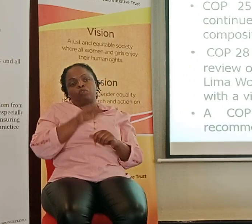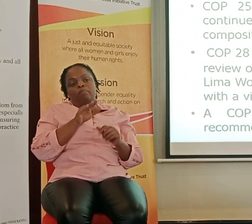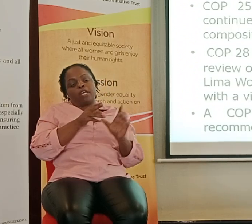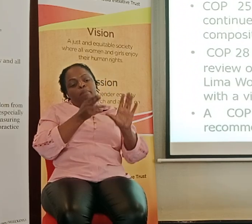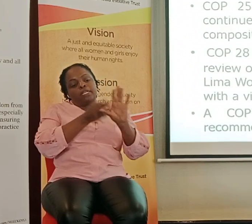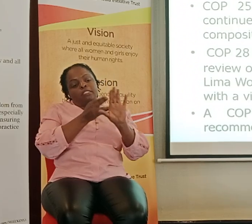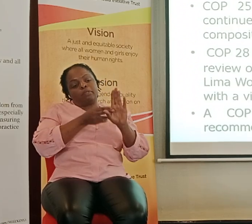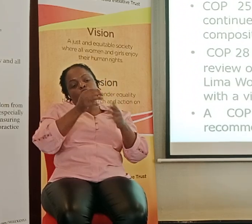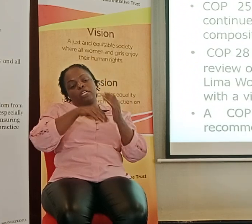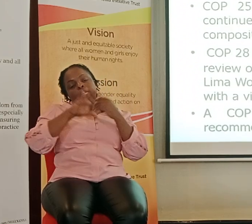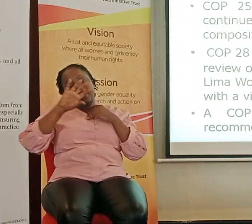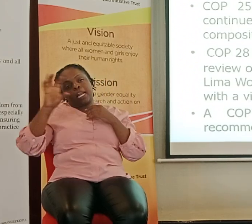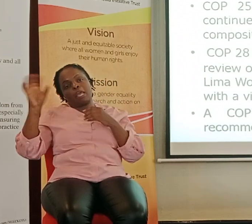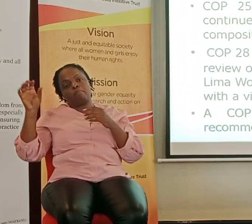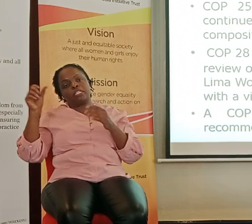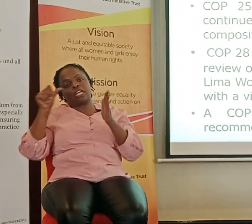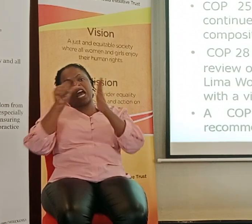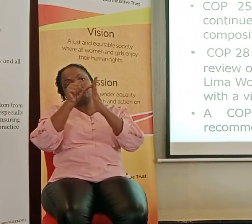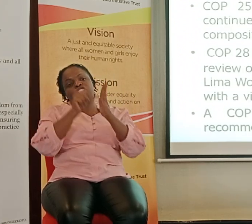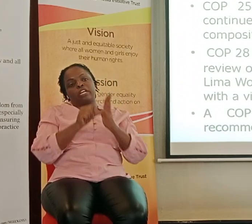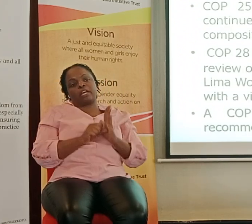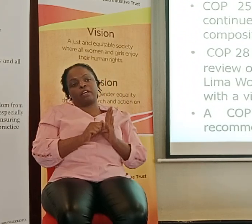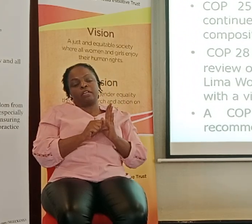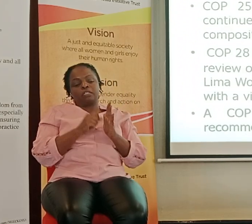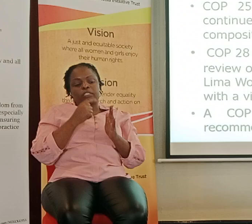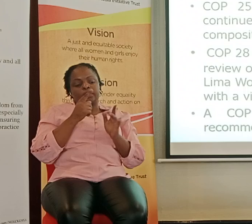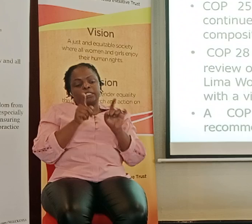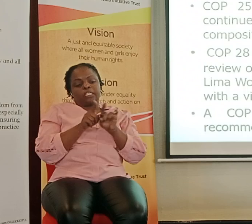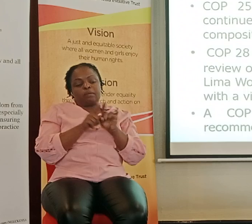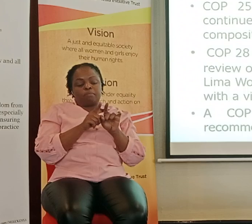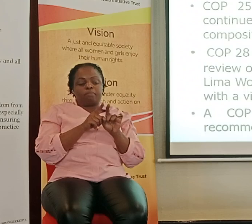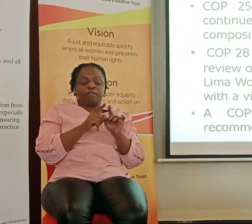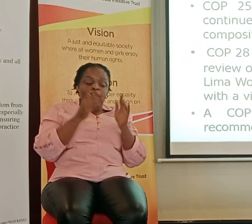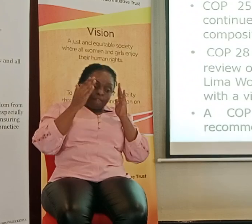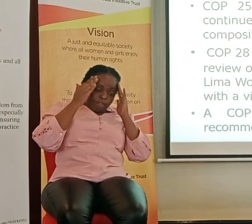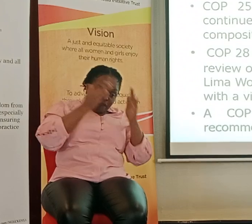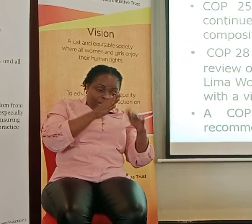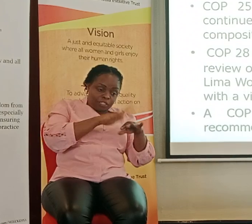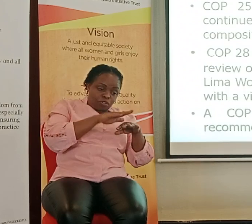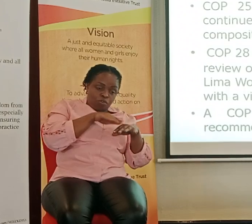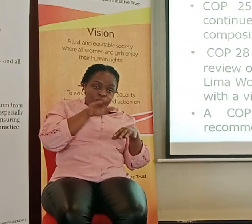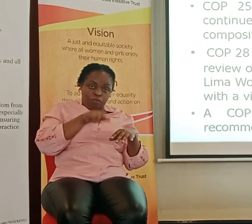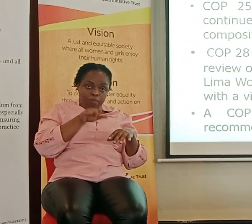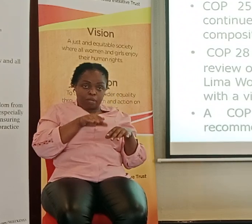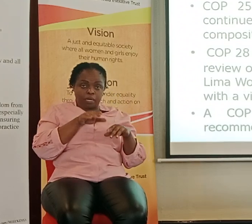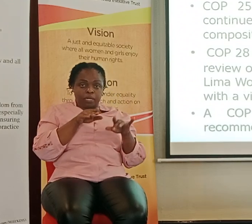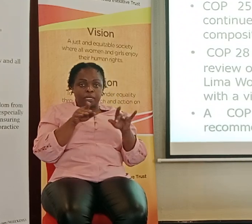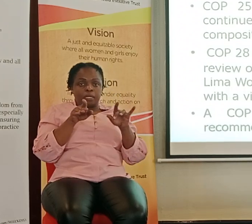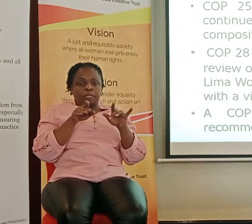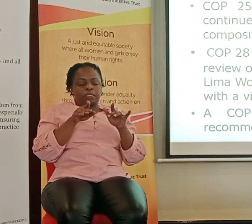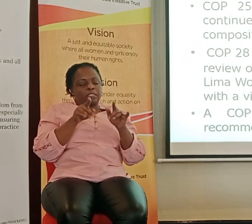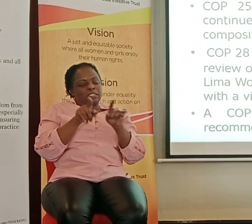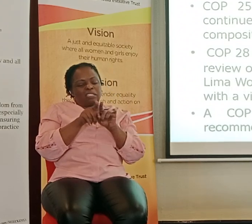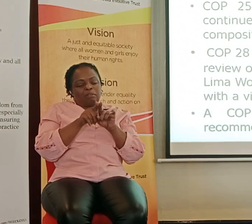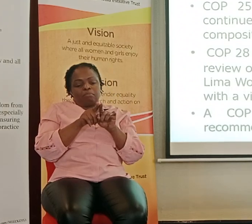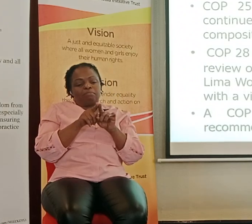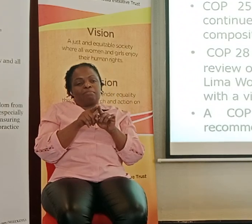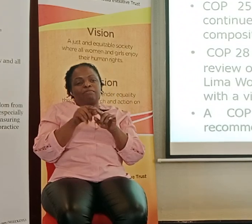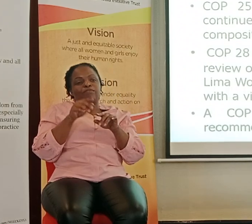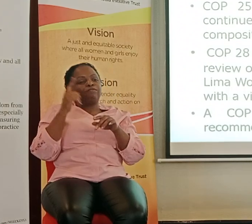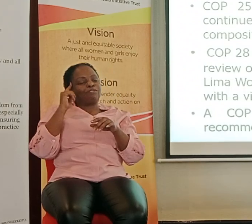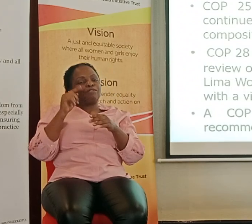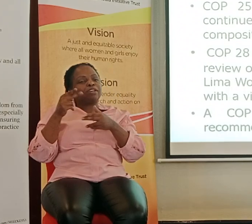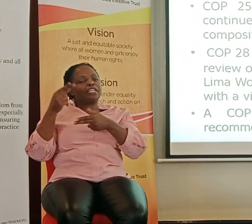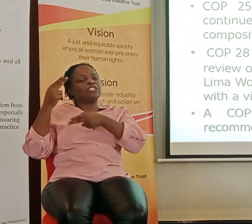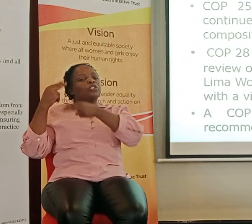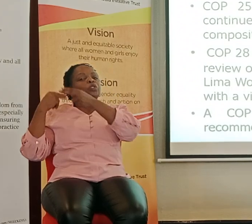in the climate agenda. As I said, it is focused on women, of course, for obvious historical reasons, but